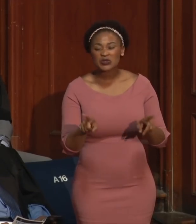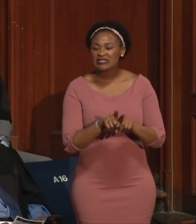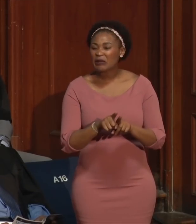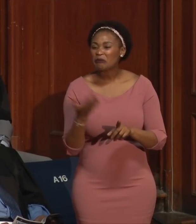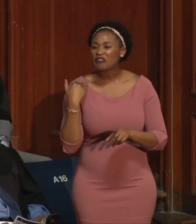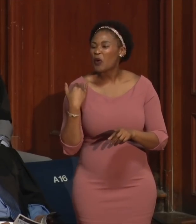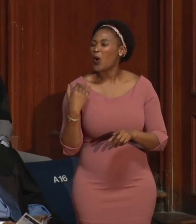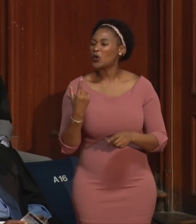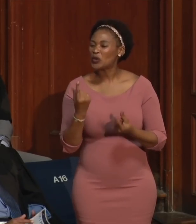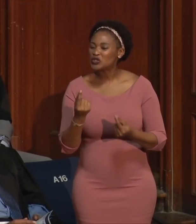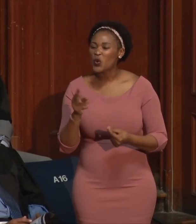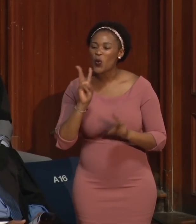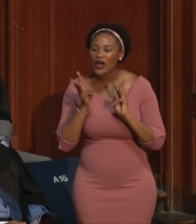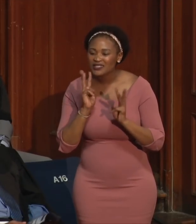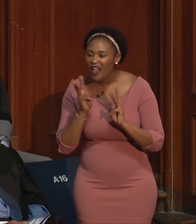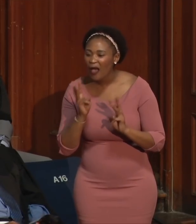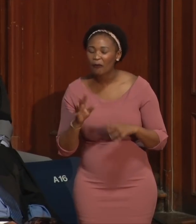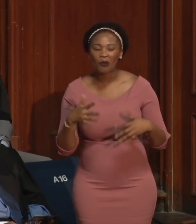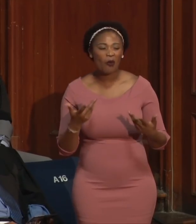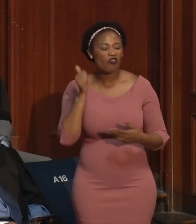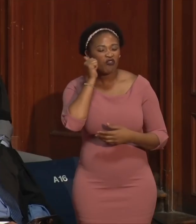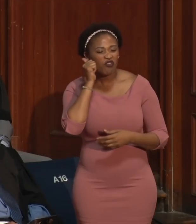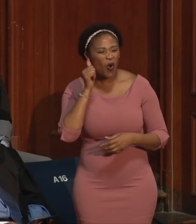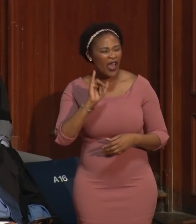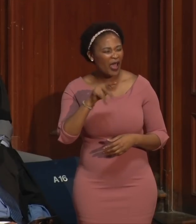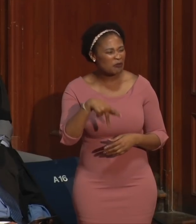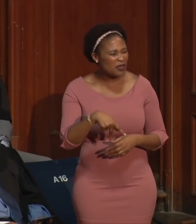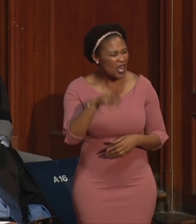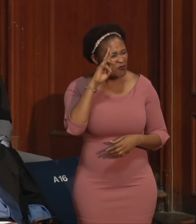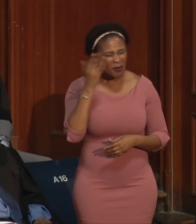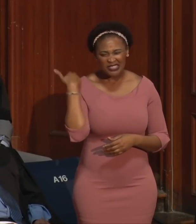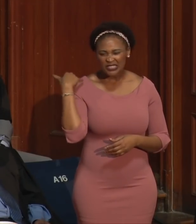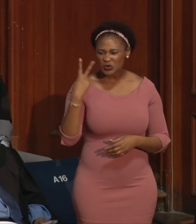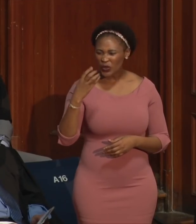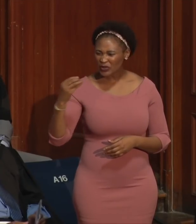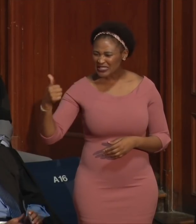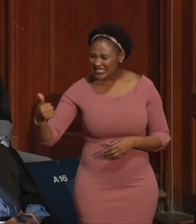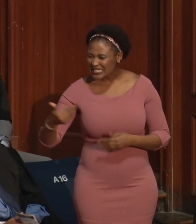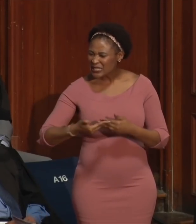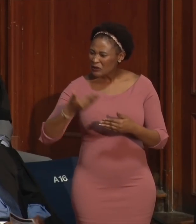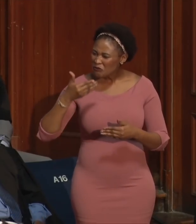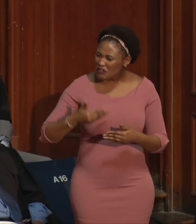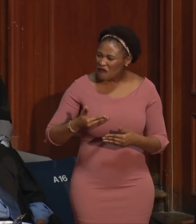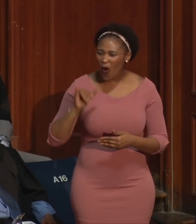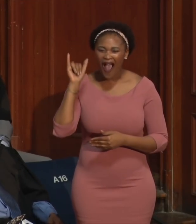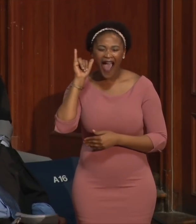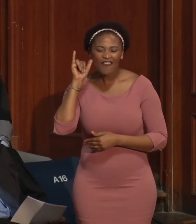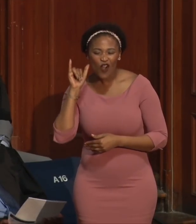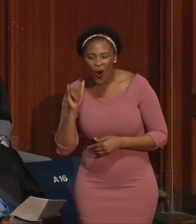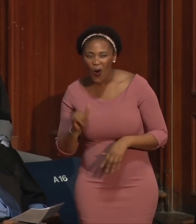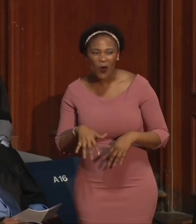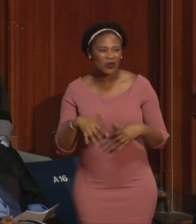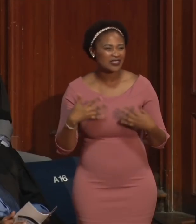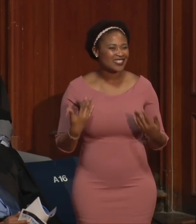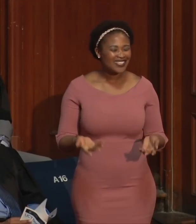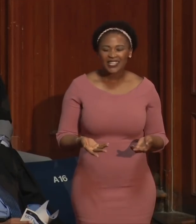and Viber, so mobile voice over IP. If you can remember back in 2006, before Android, before iPhone, when your